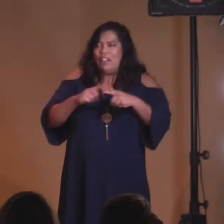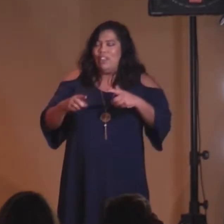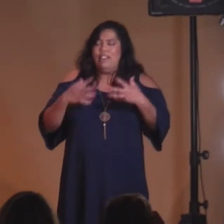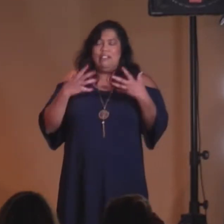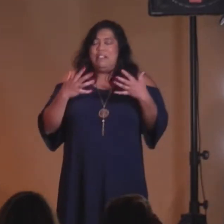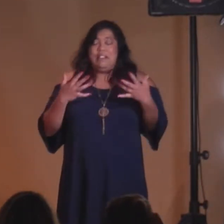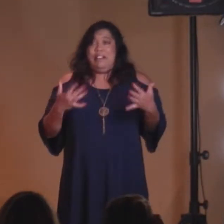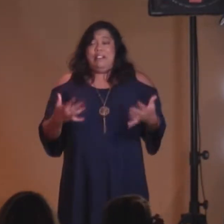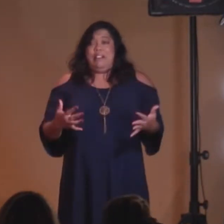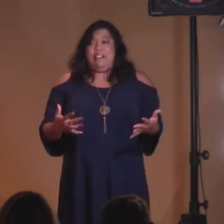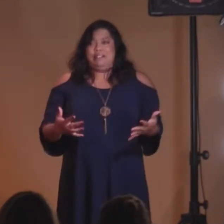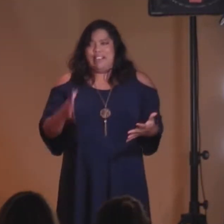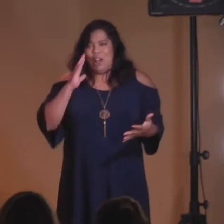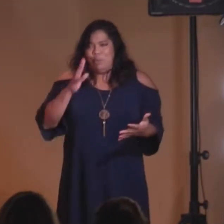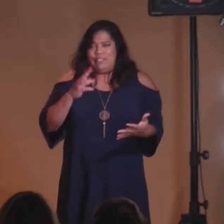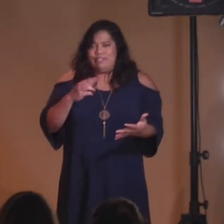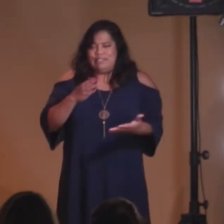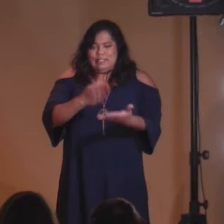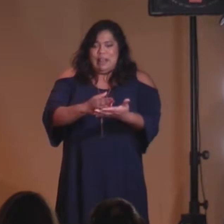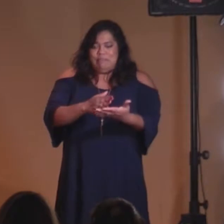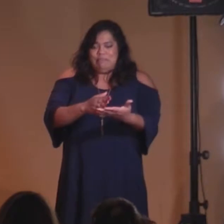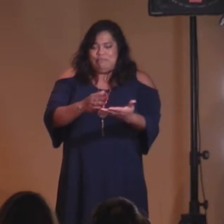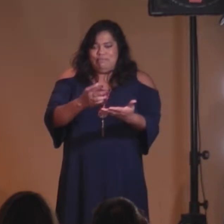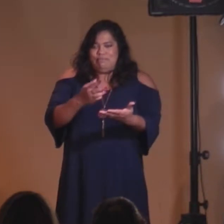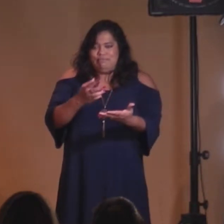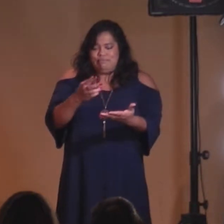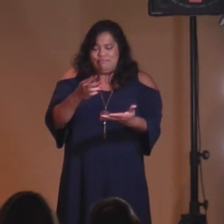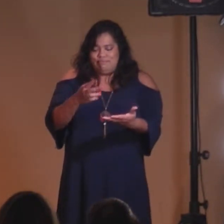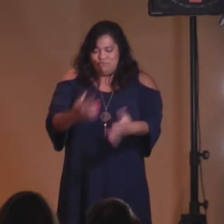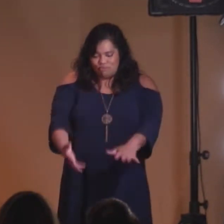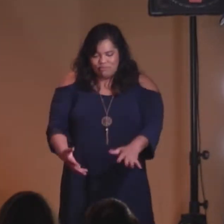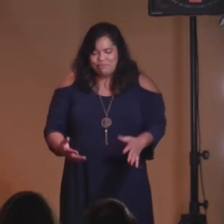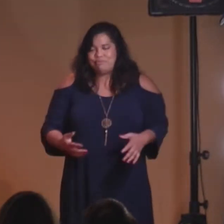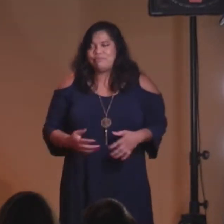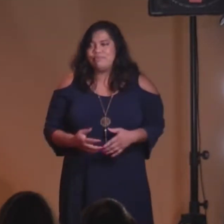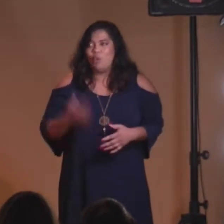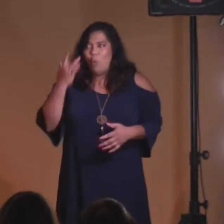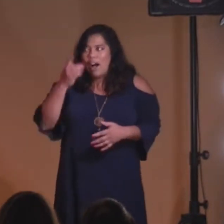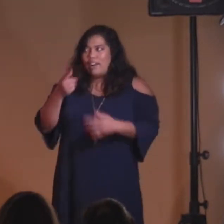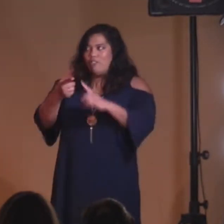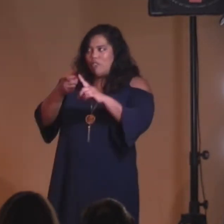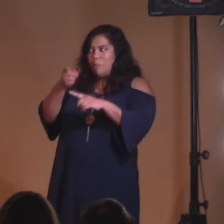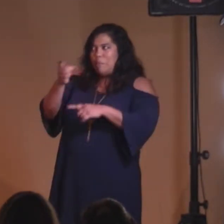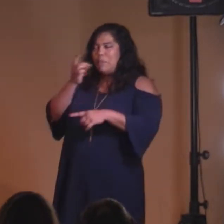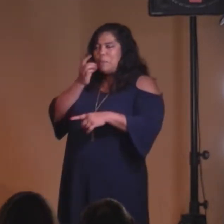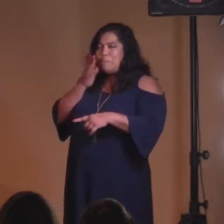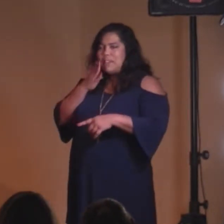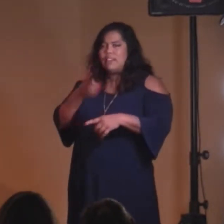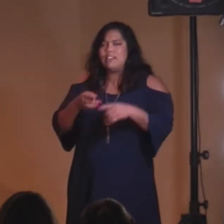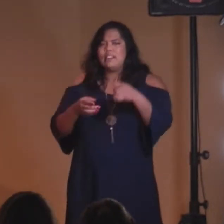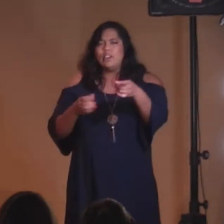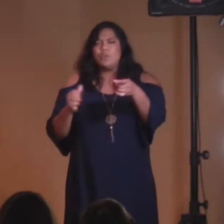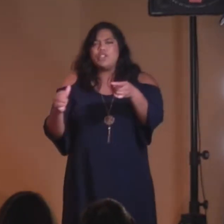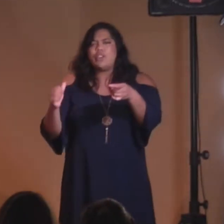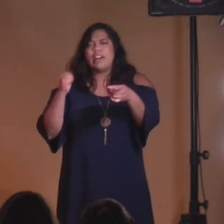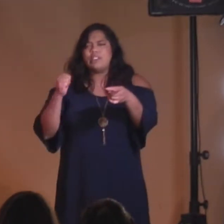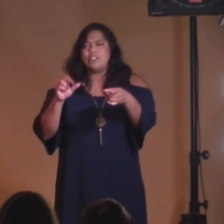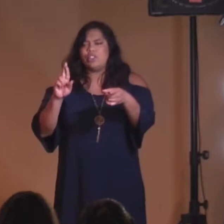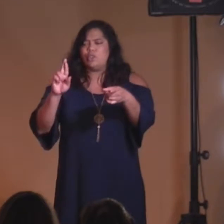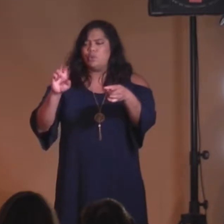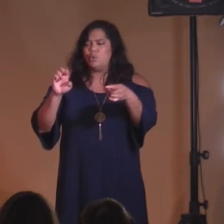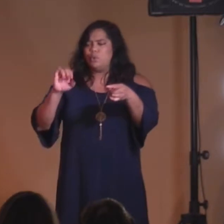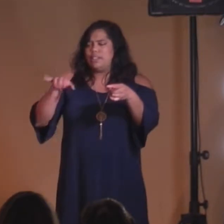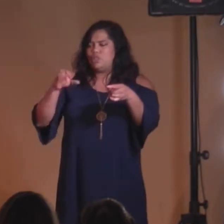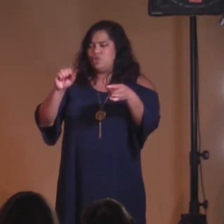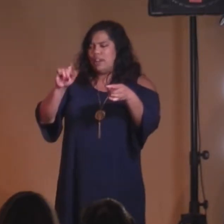of that, I'm afraid of that. And the bee may be the cause of it. Rejection. Well, what is it about rejection? Well, there's